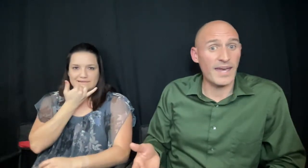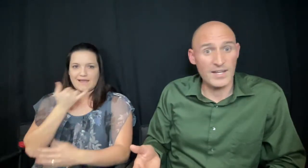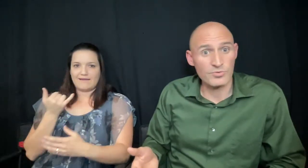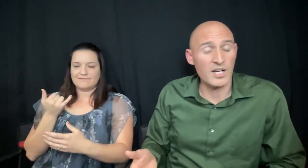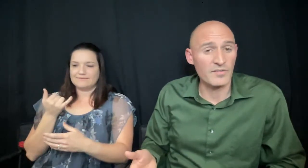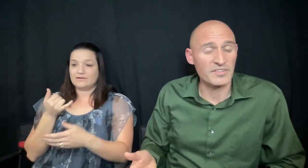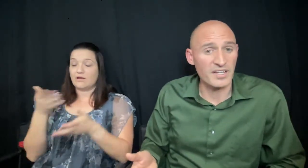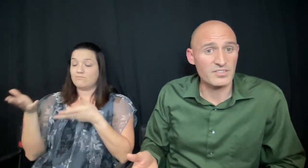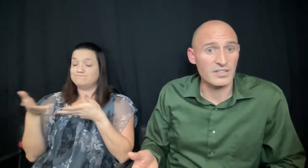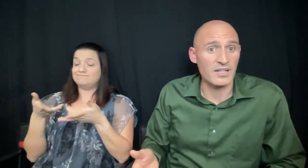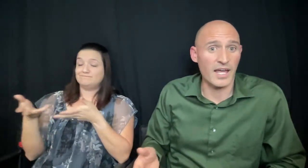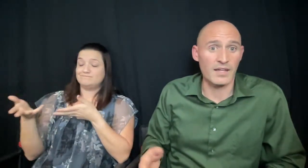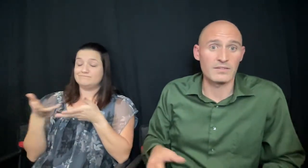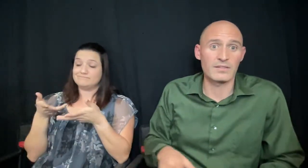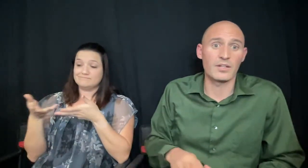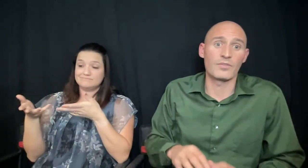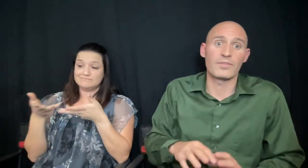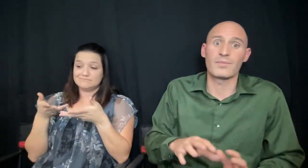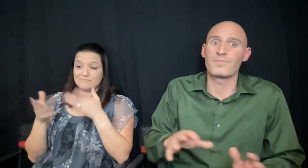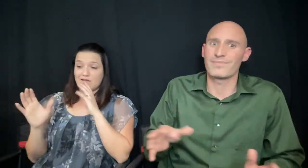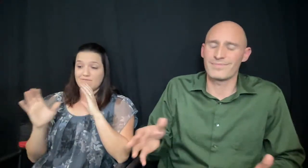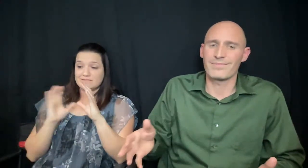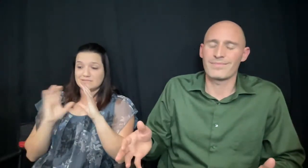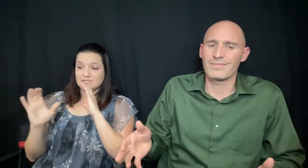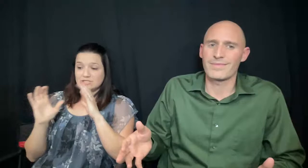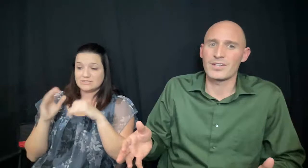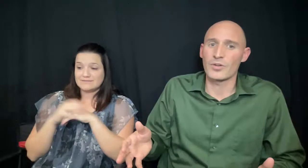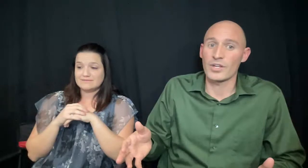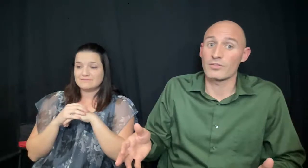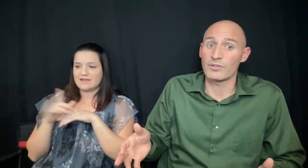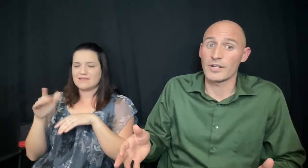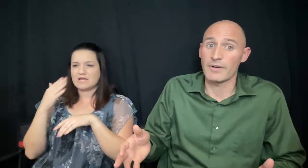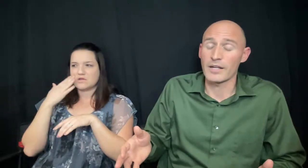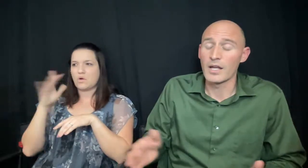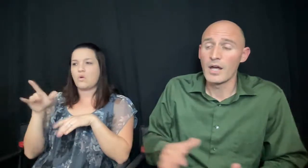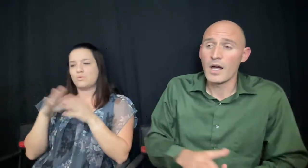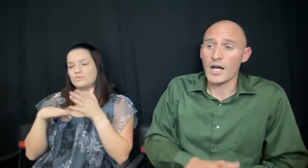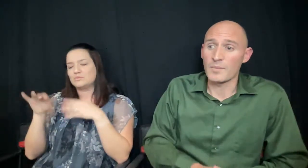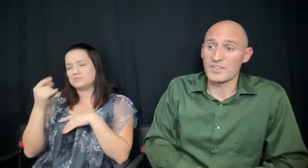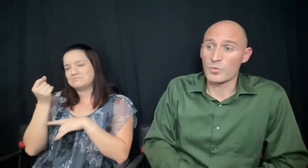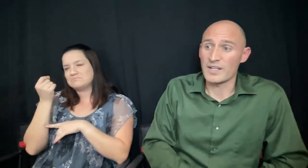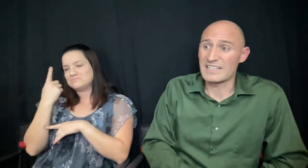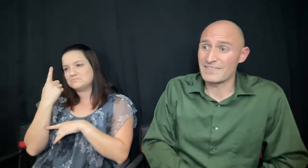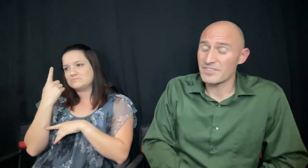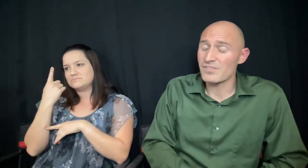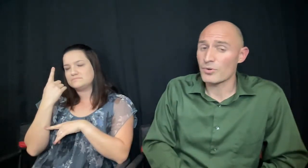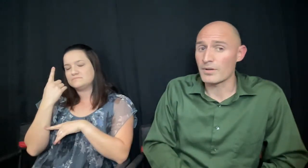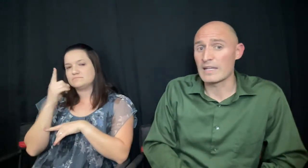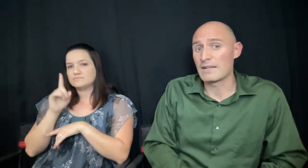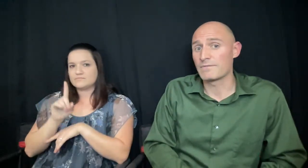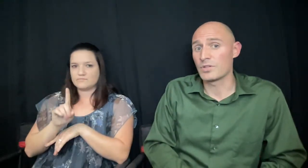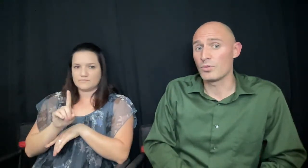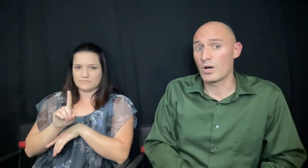casual conversation, and you know they know that you're learning, right? It's quite a different story if you are